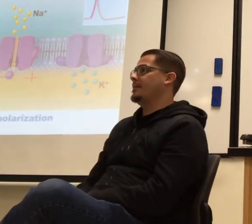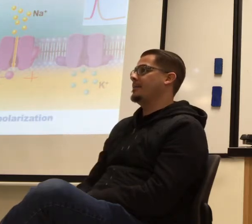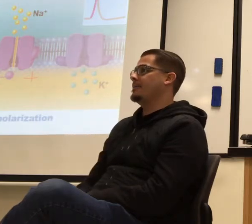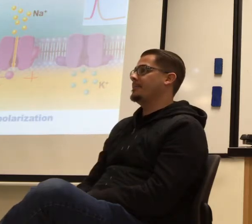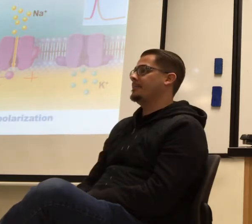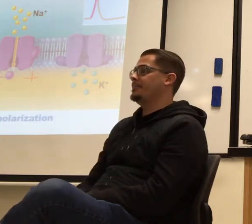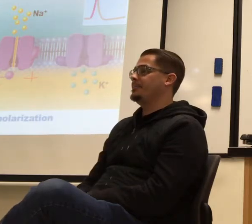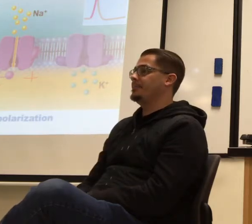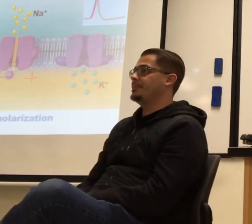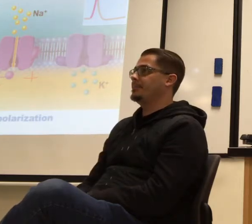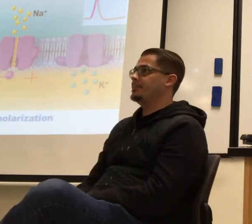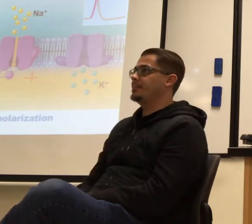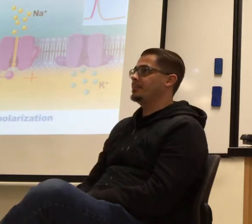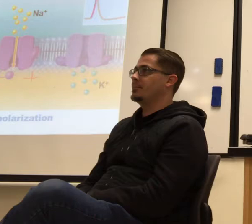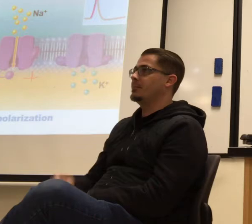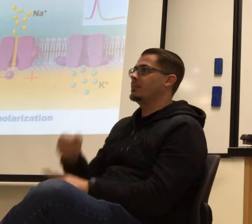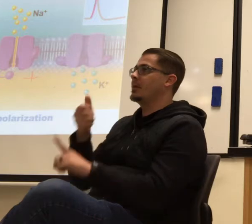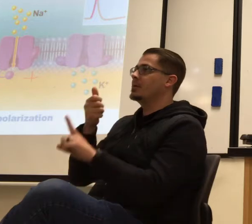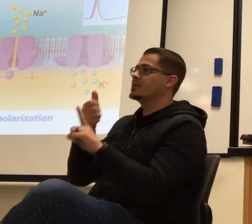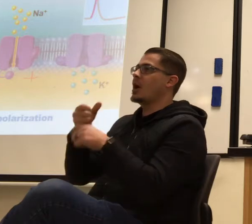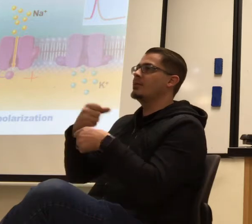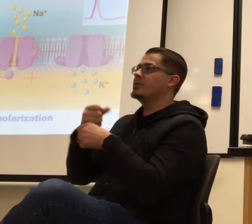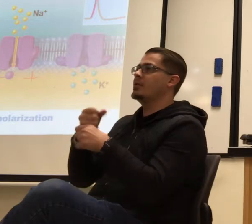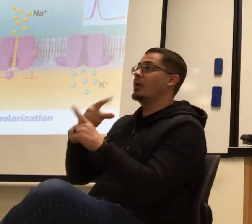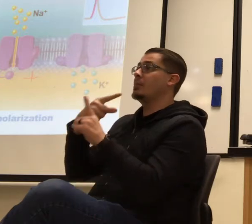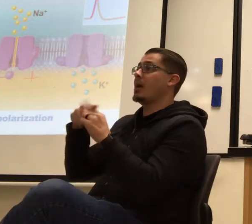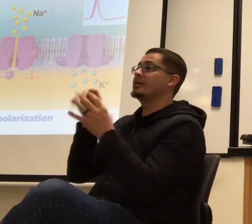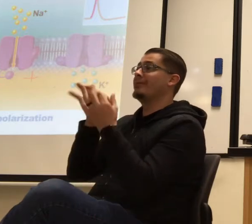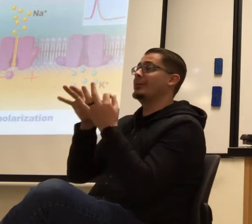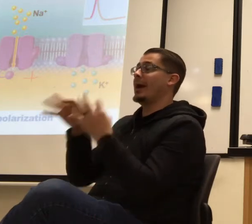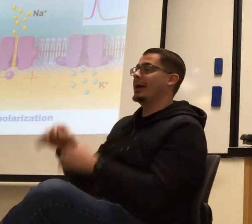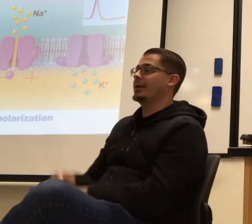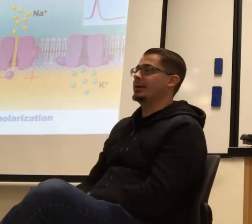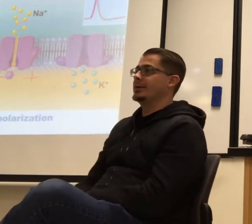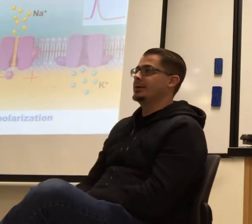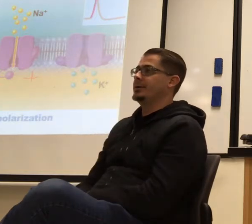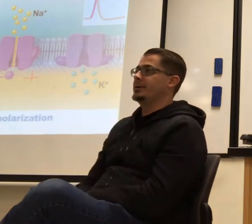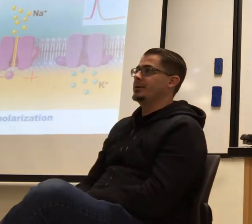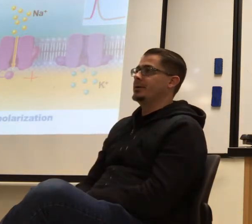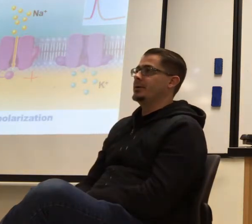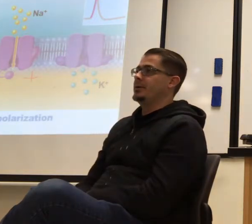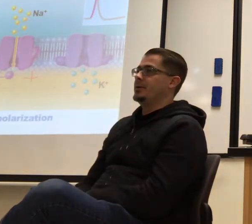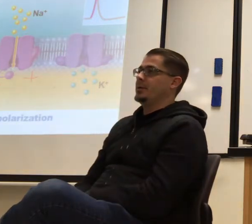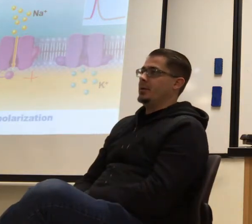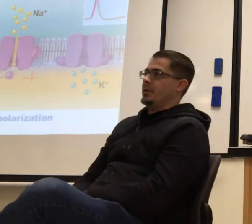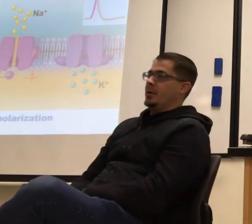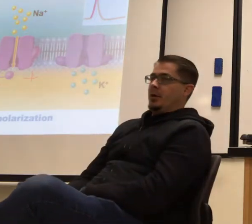self-generating